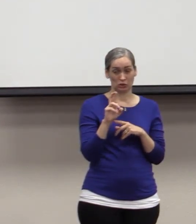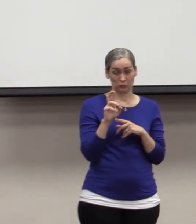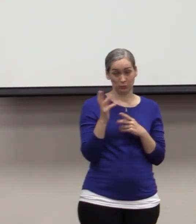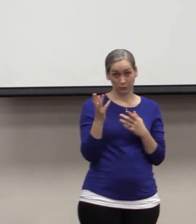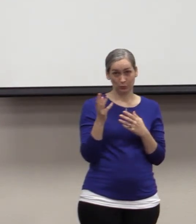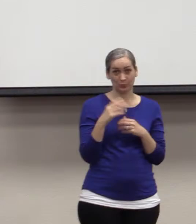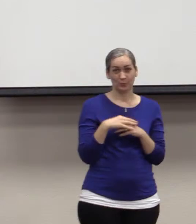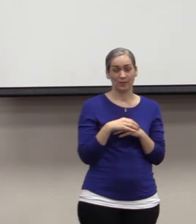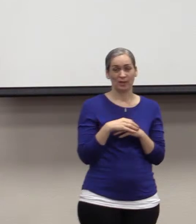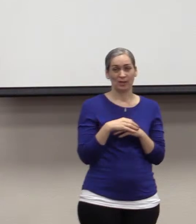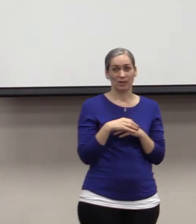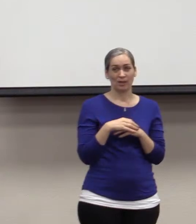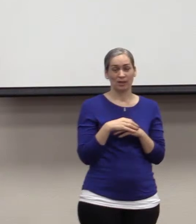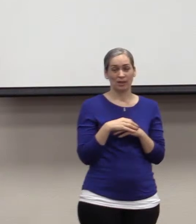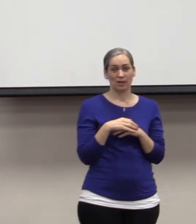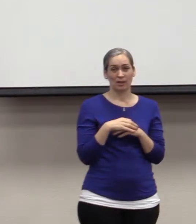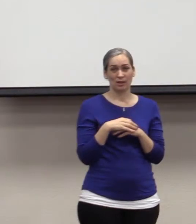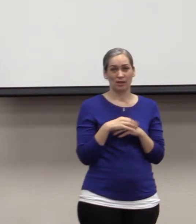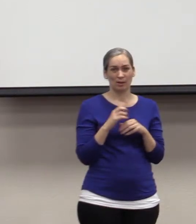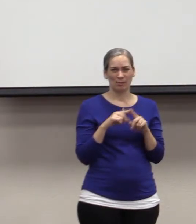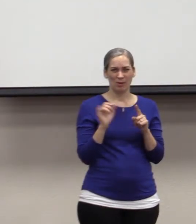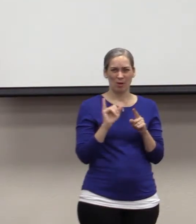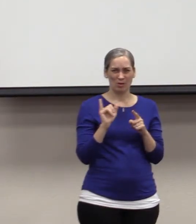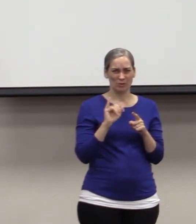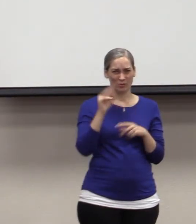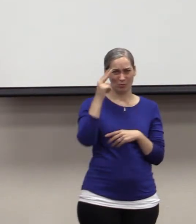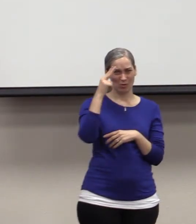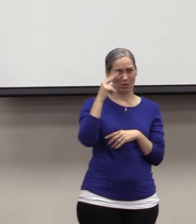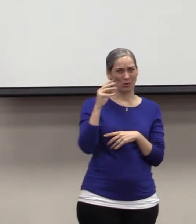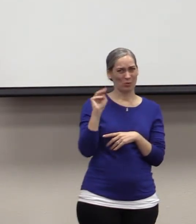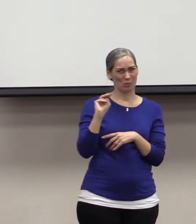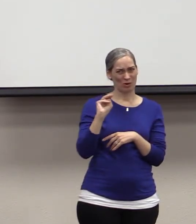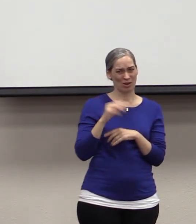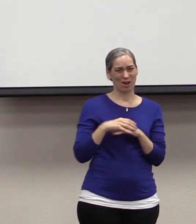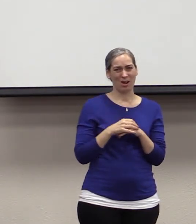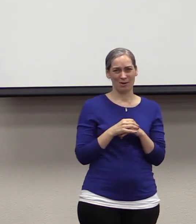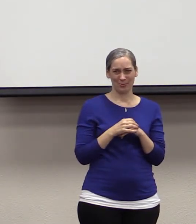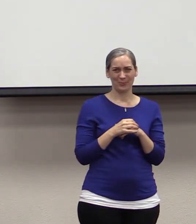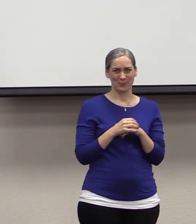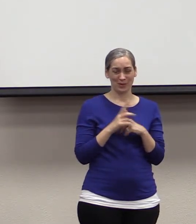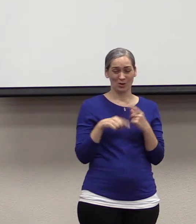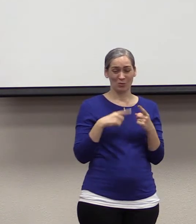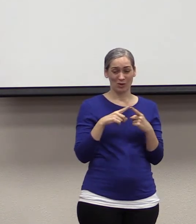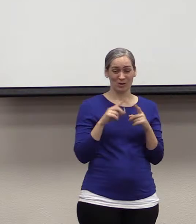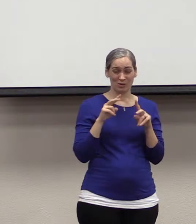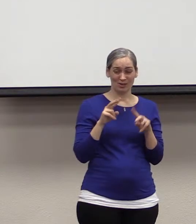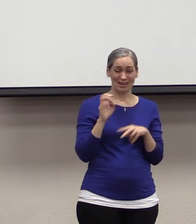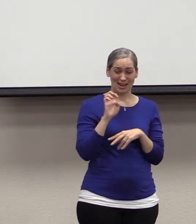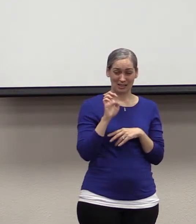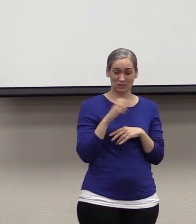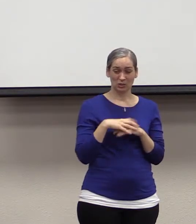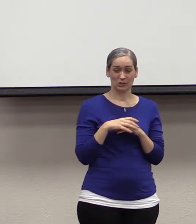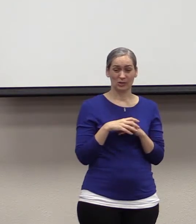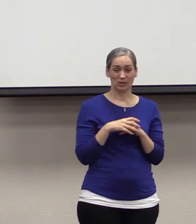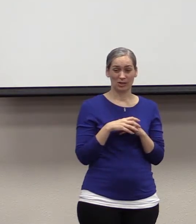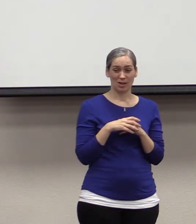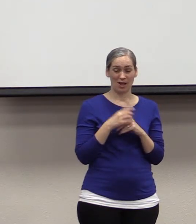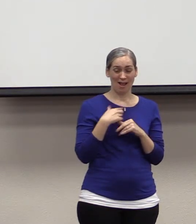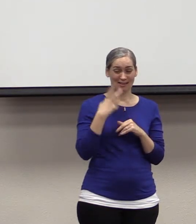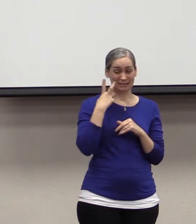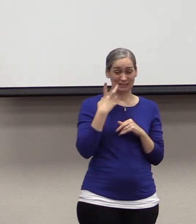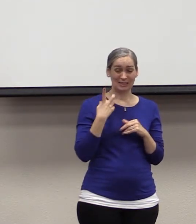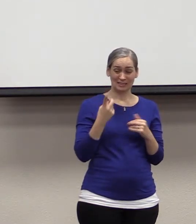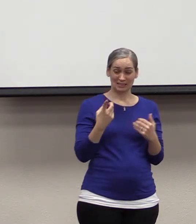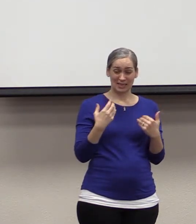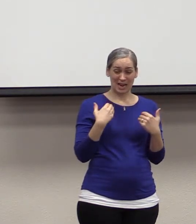right? But also Mordecai. Because when you look at Esther, I can't help but look at the courage